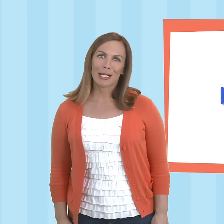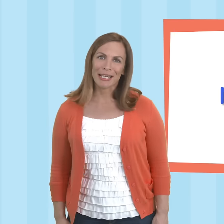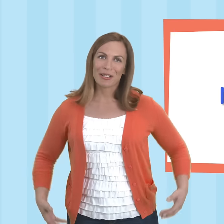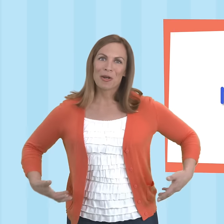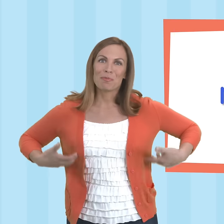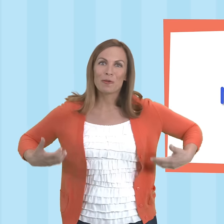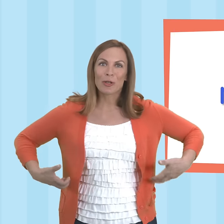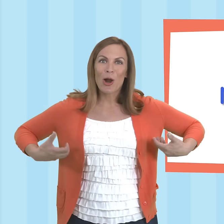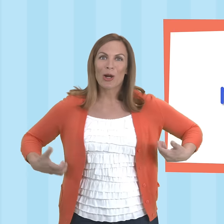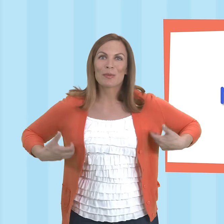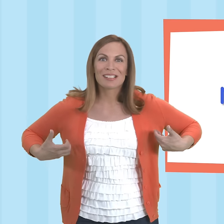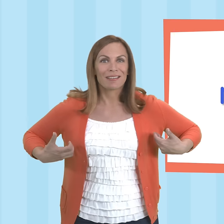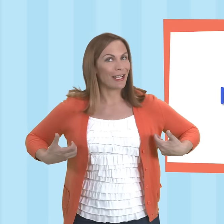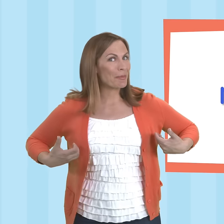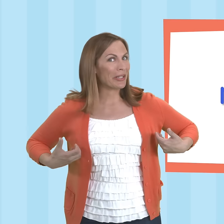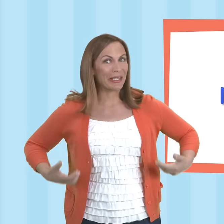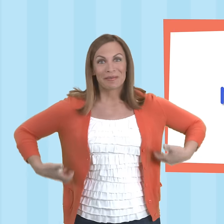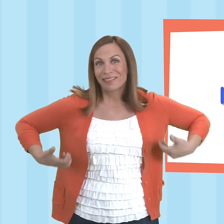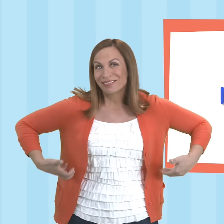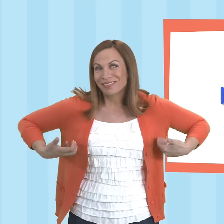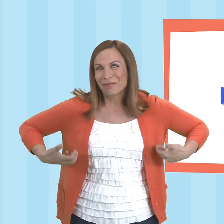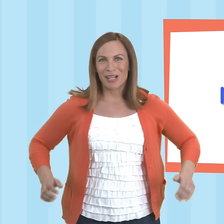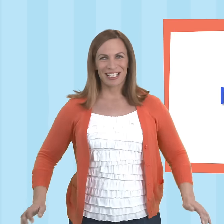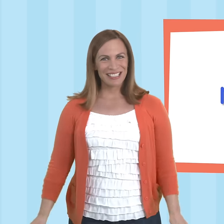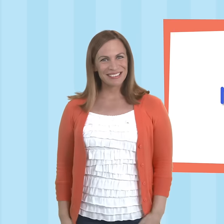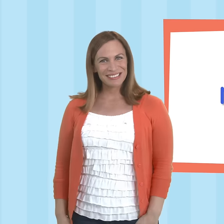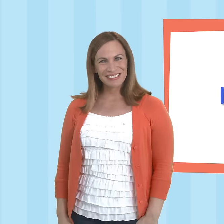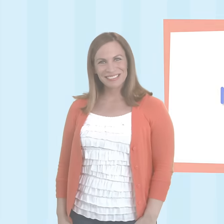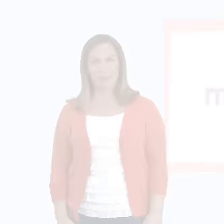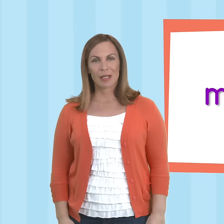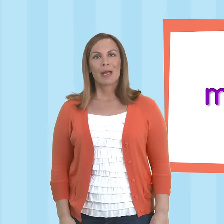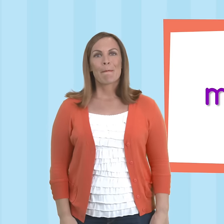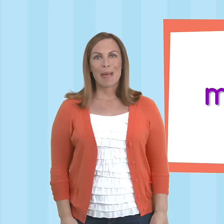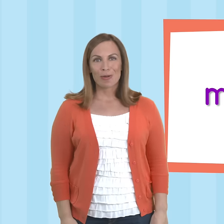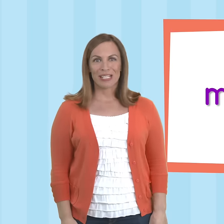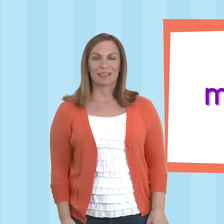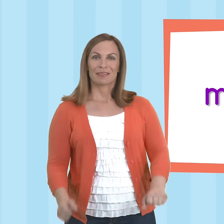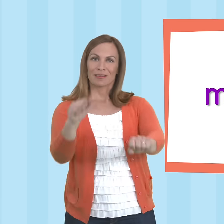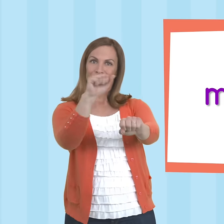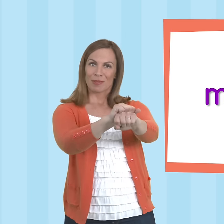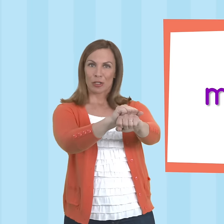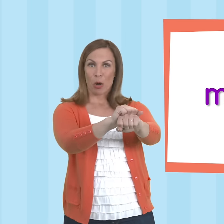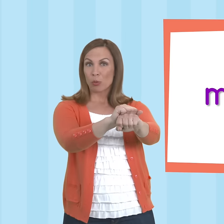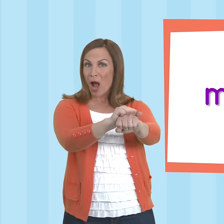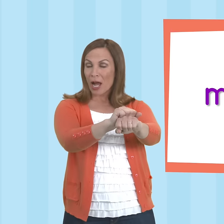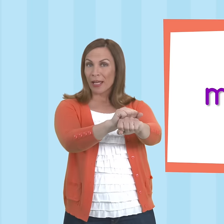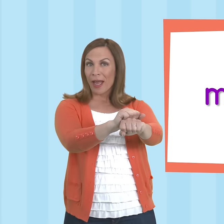Monkey. Move your arms like a monkey. Monkey. Mountain. Show a rock,